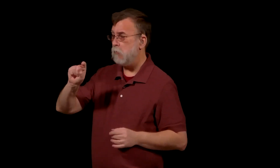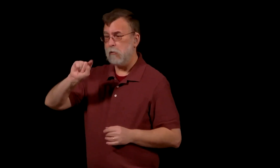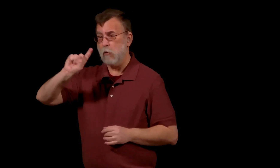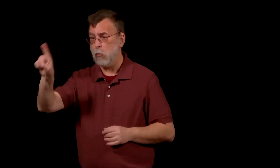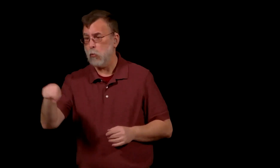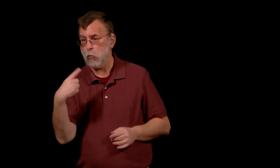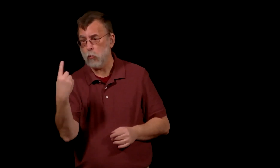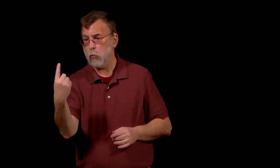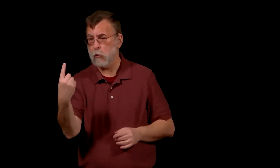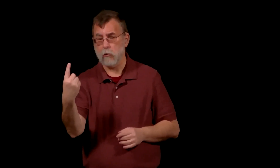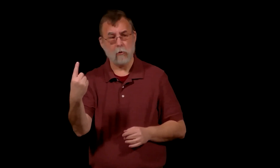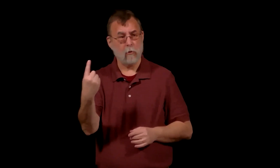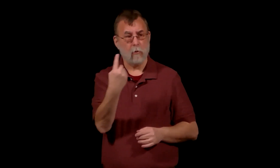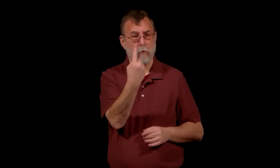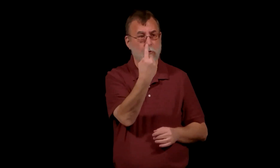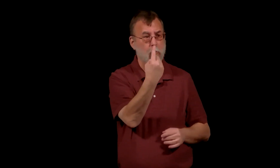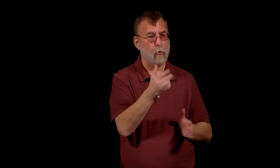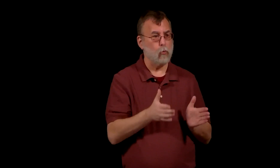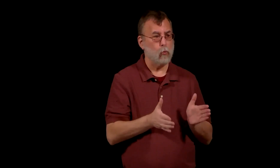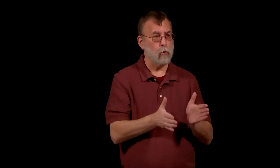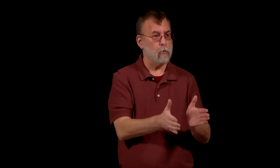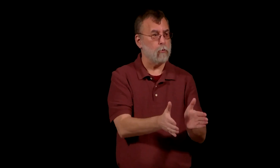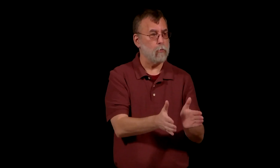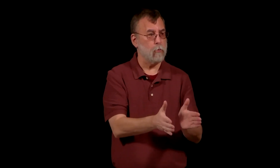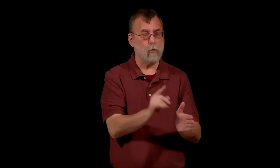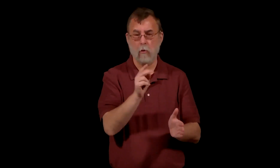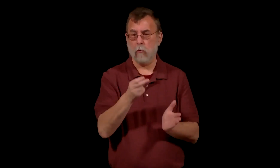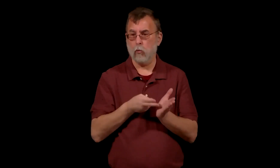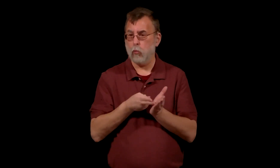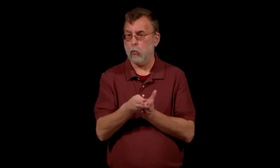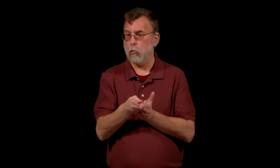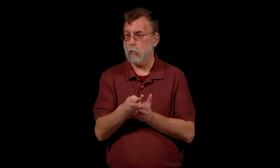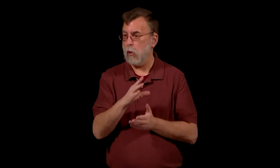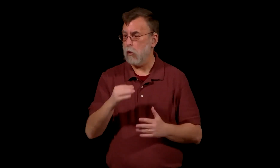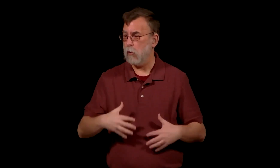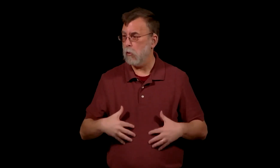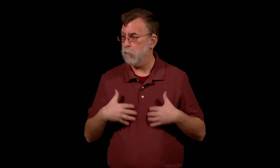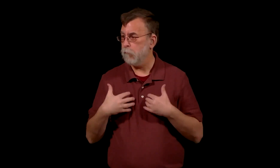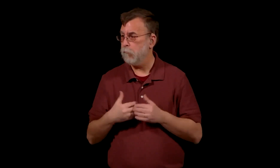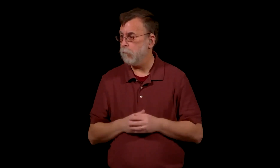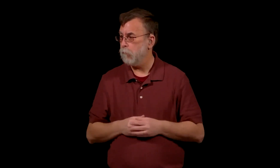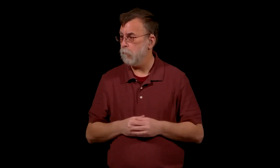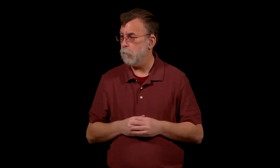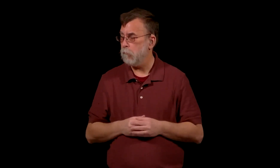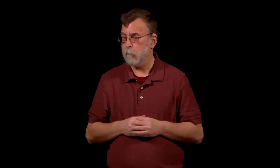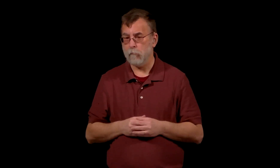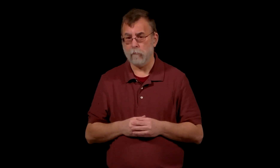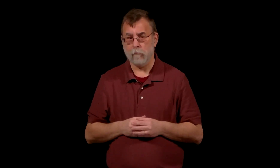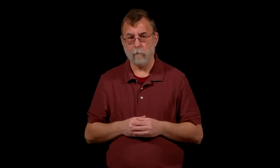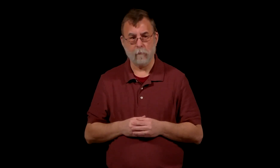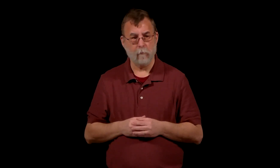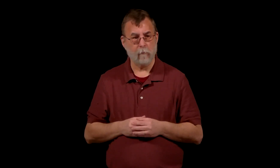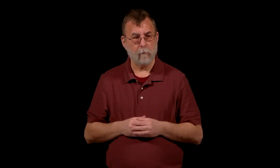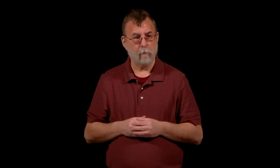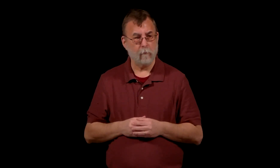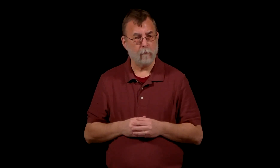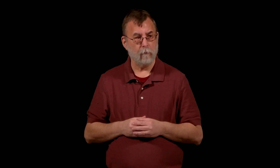Remember, Jesus is the only one, the only way, the truth, true life.